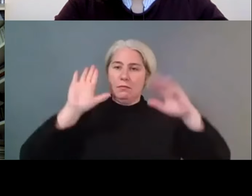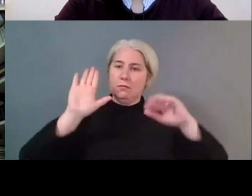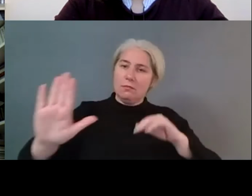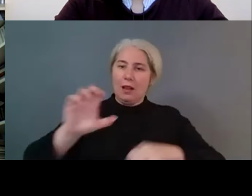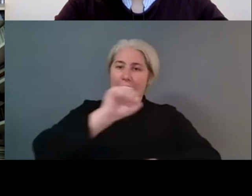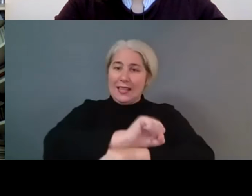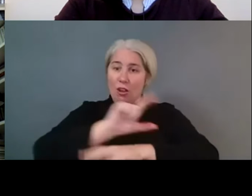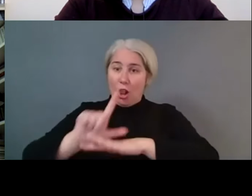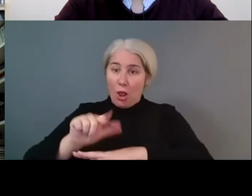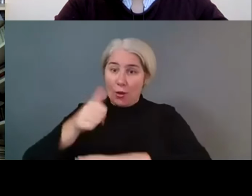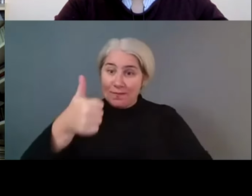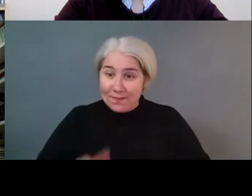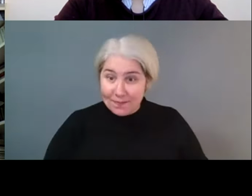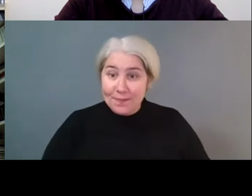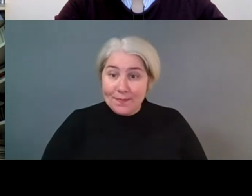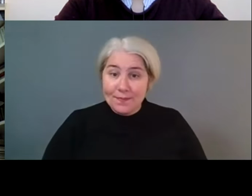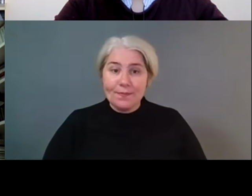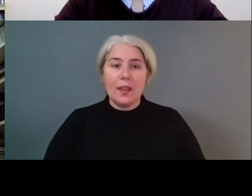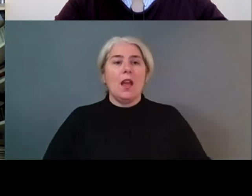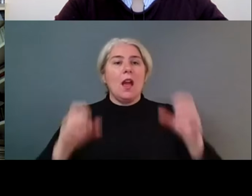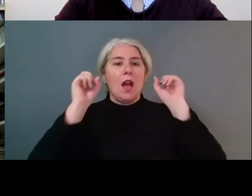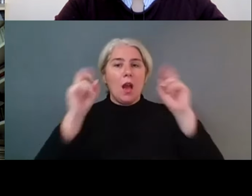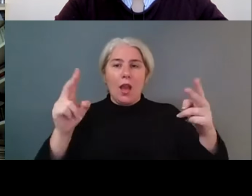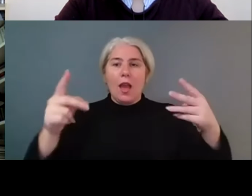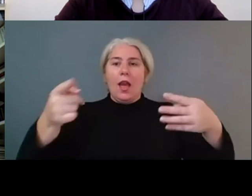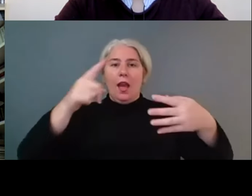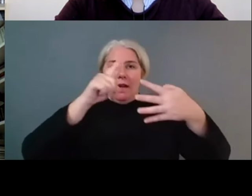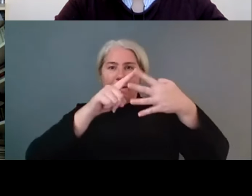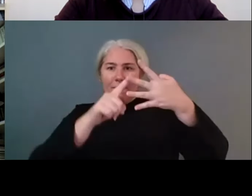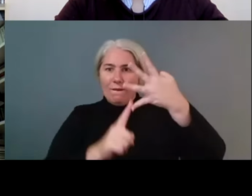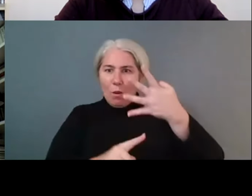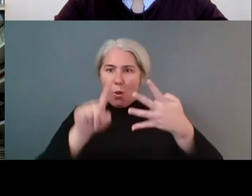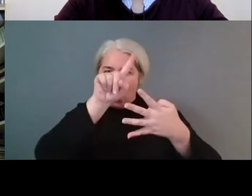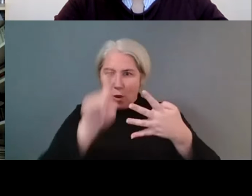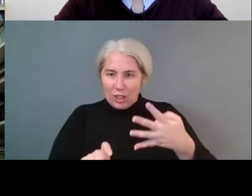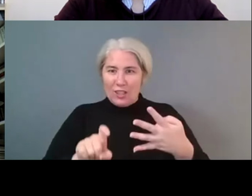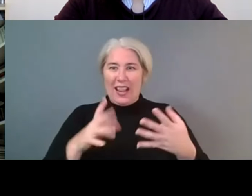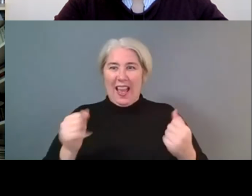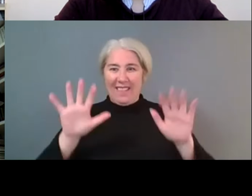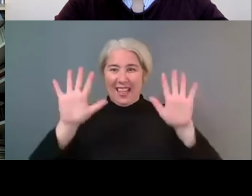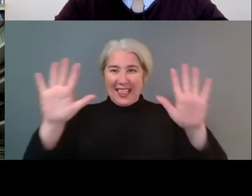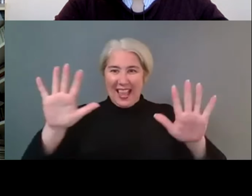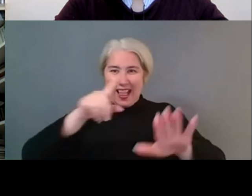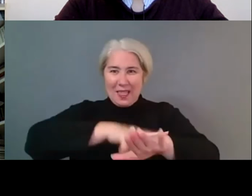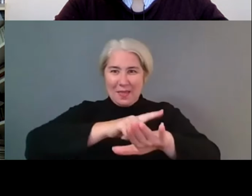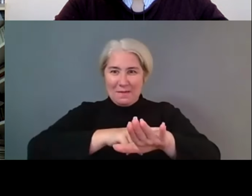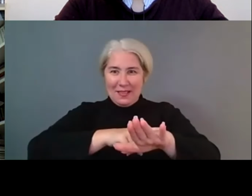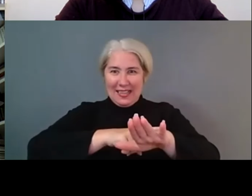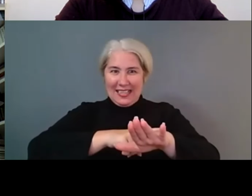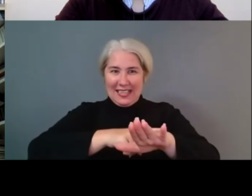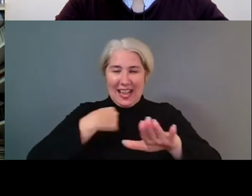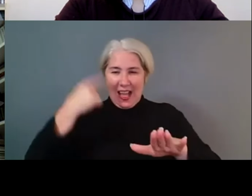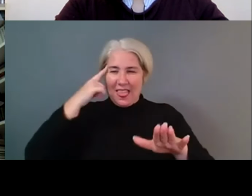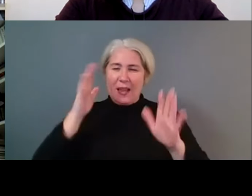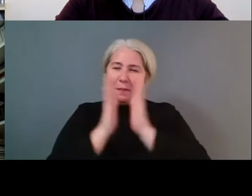Thank you. I think we have 4 questions left, and we have like 10 minutes for the event. So maybe we just give really